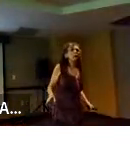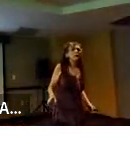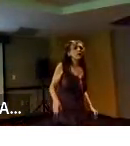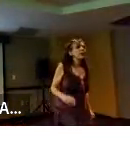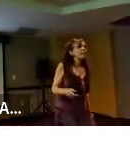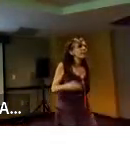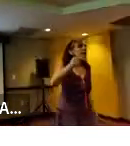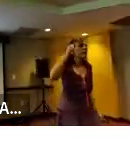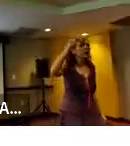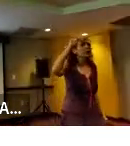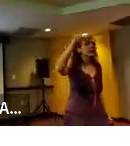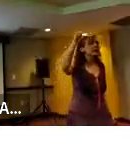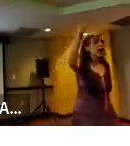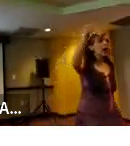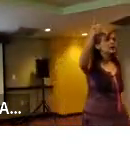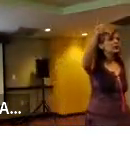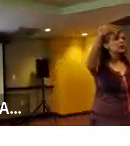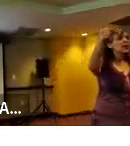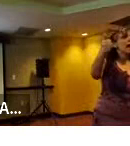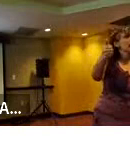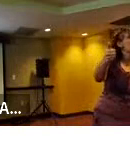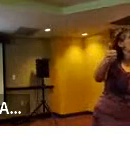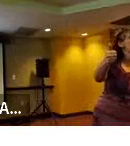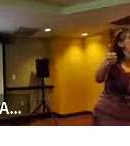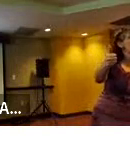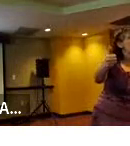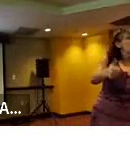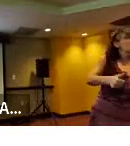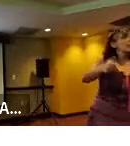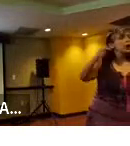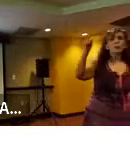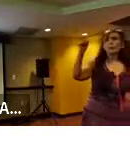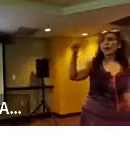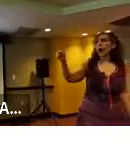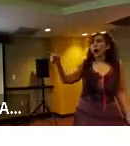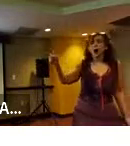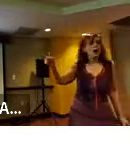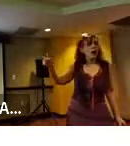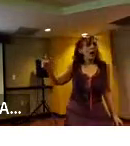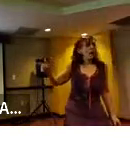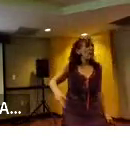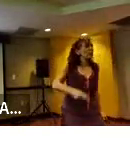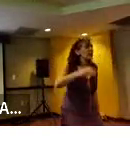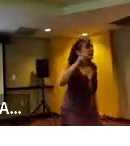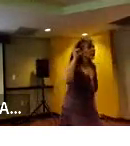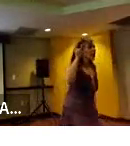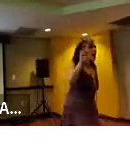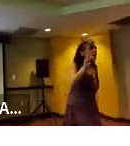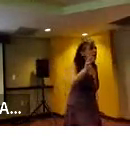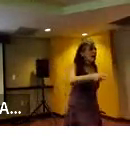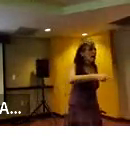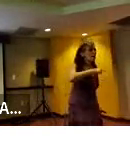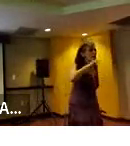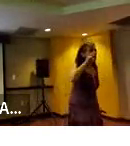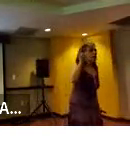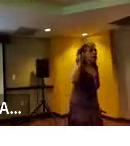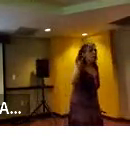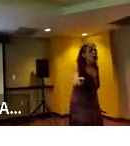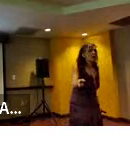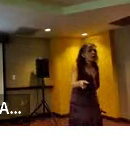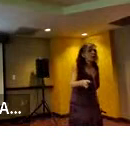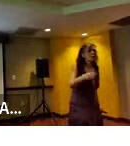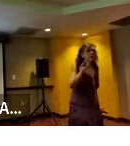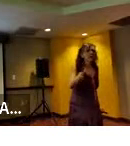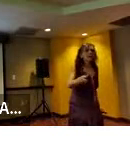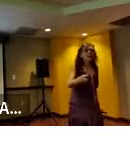solvable problem if we first acknowledge that we have them, then we learn what they are, and then we take the time every day